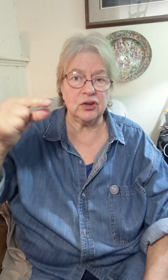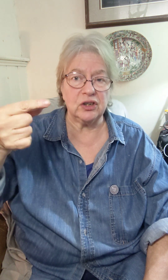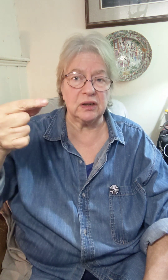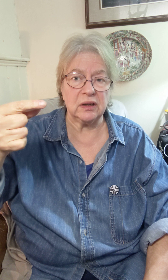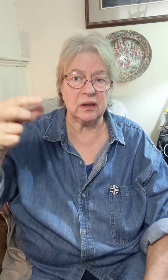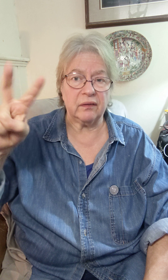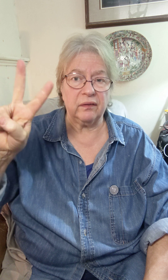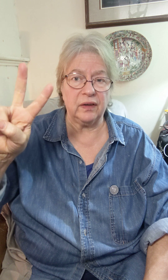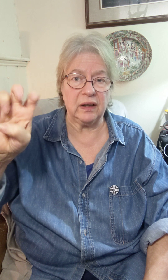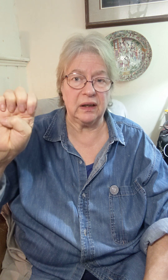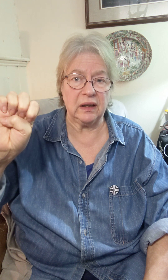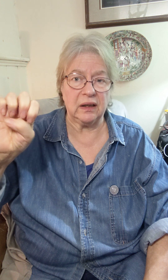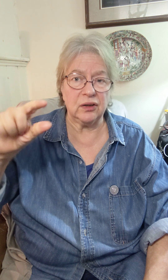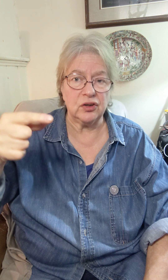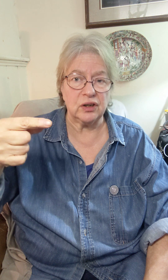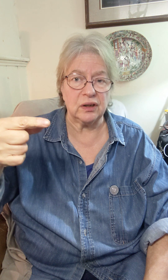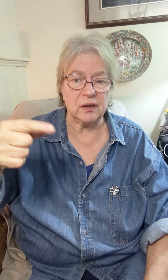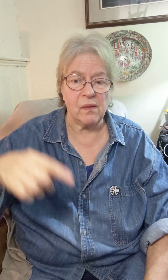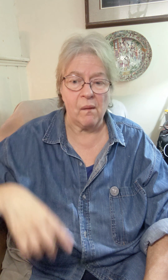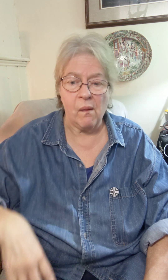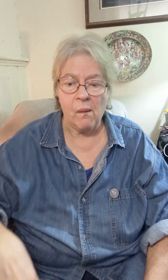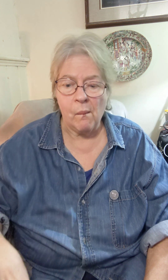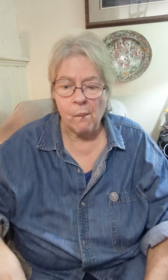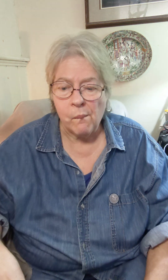VEG. VEG.